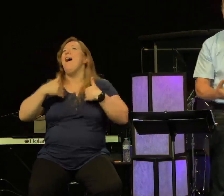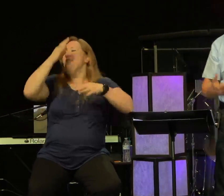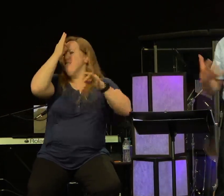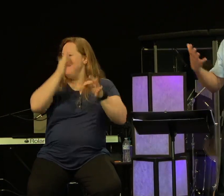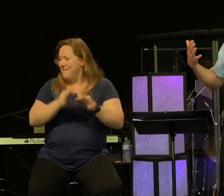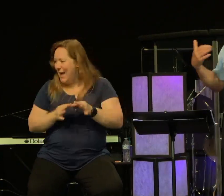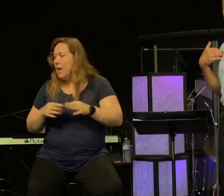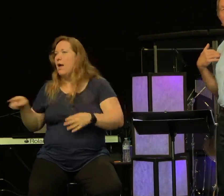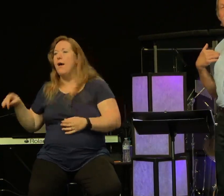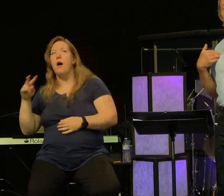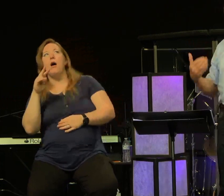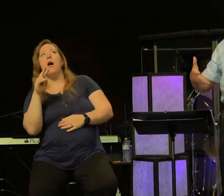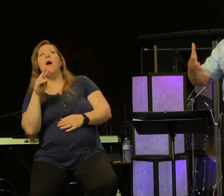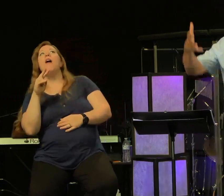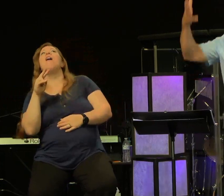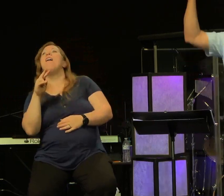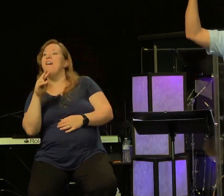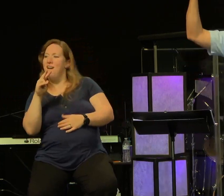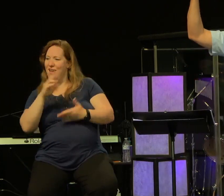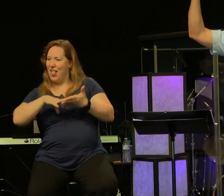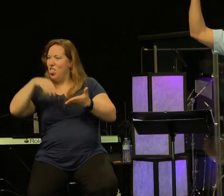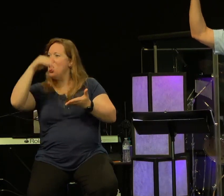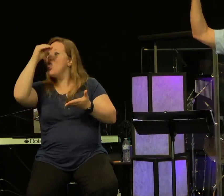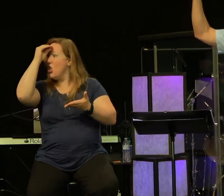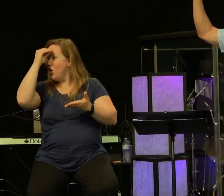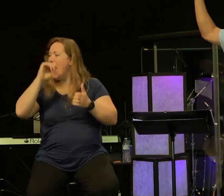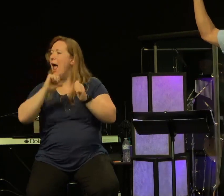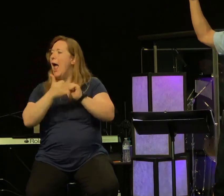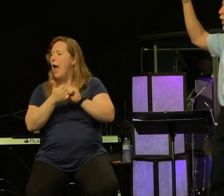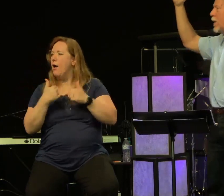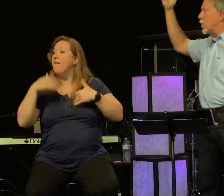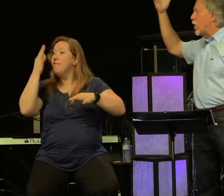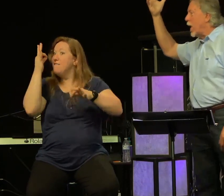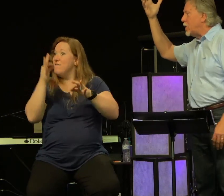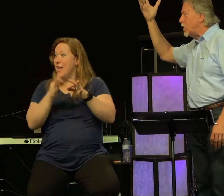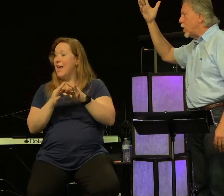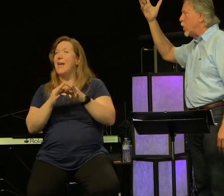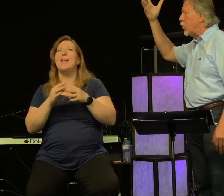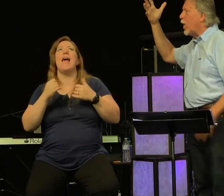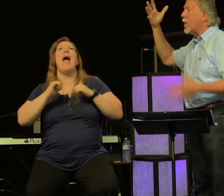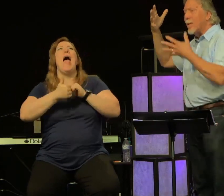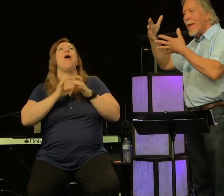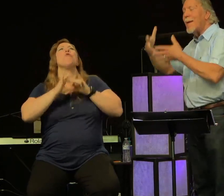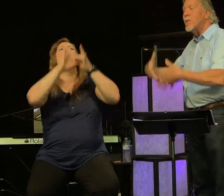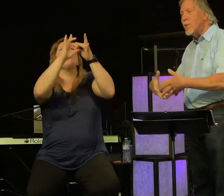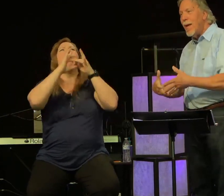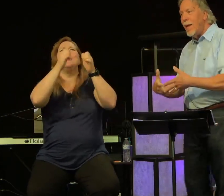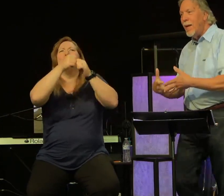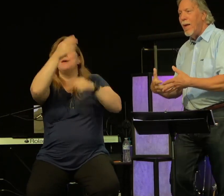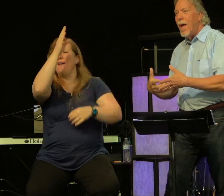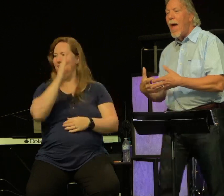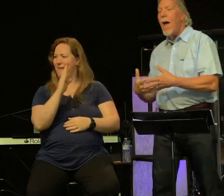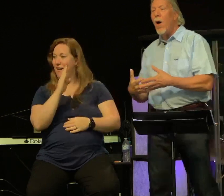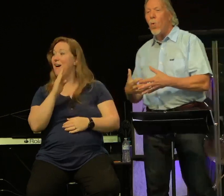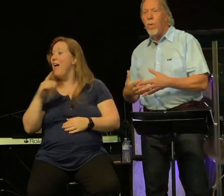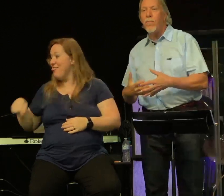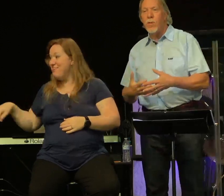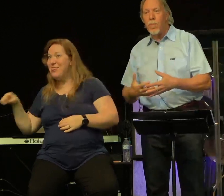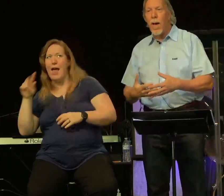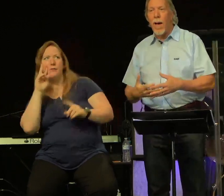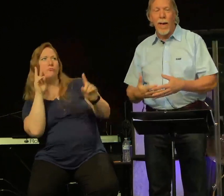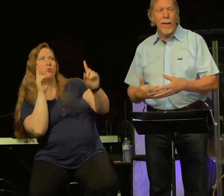circumstance with us being a Christian, with us being someone who has a relationship with the Father. They can see how